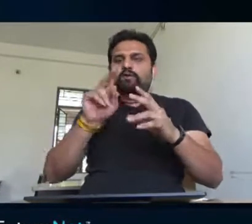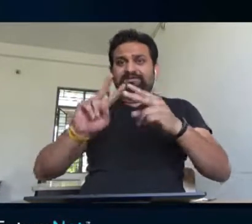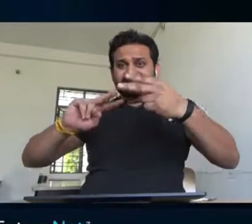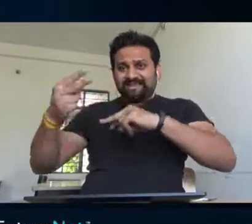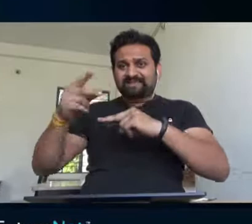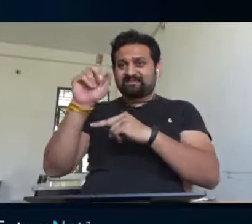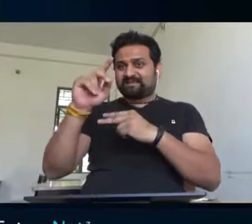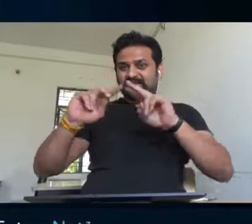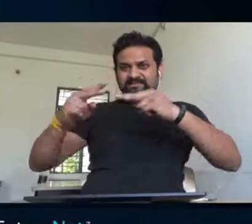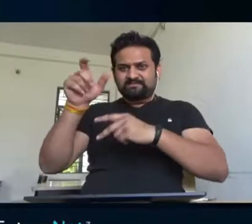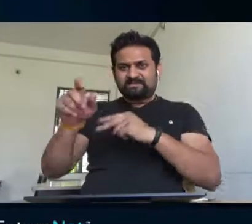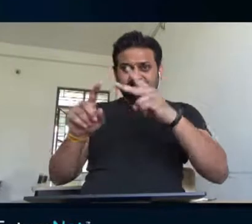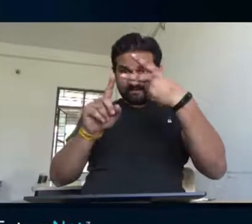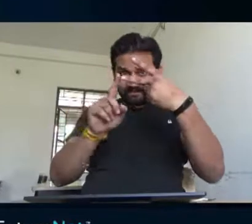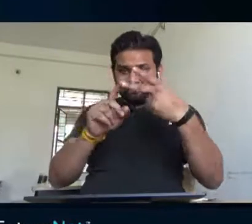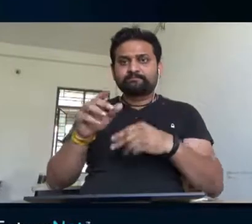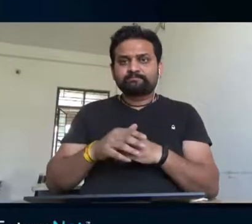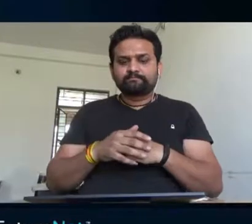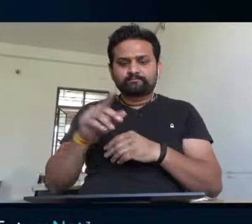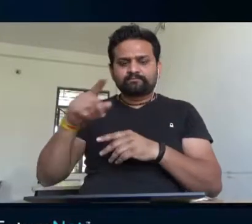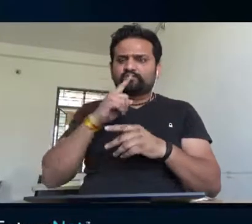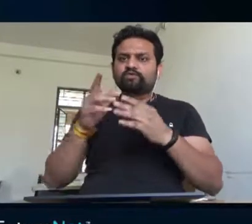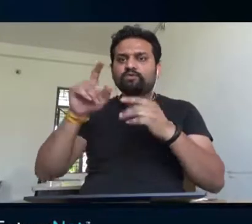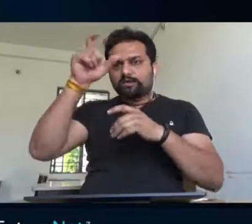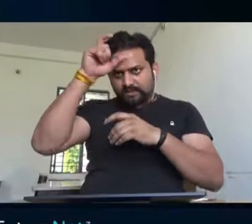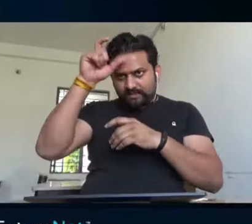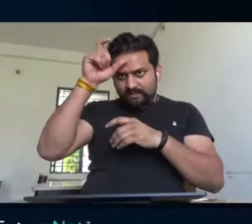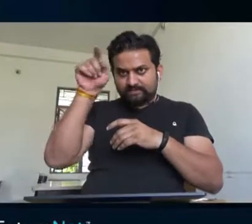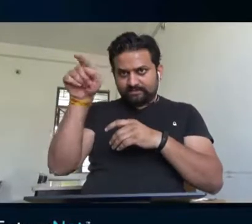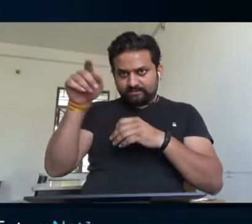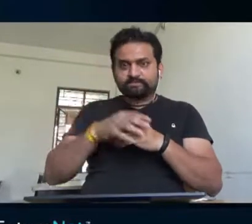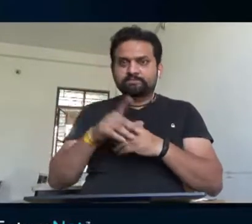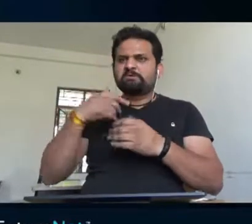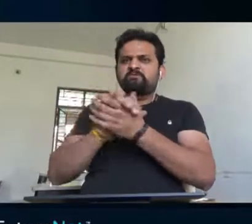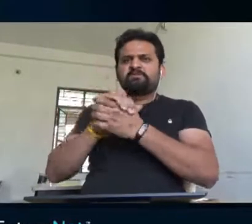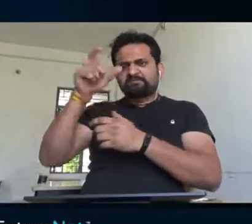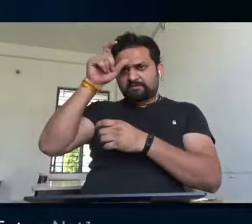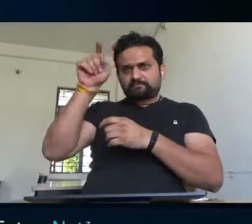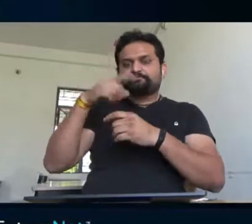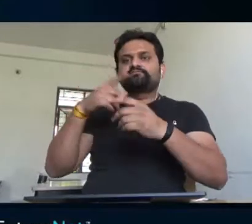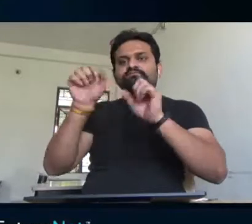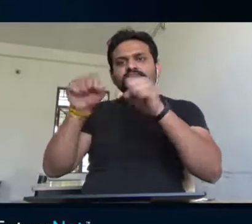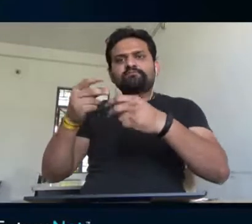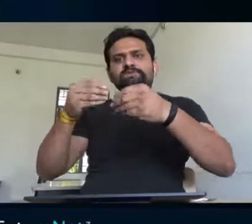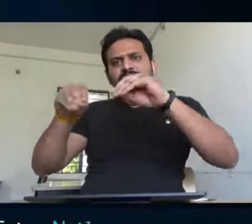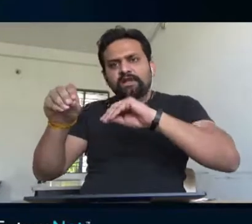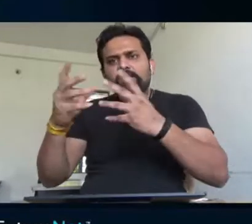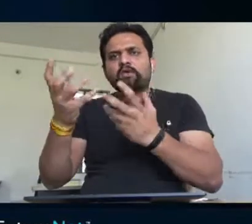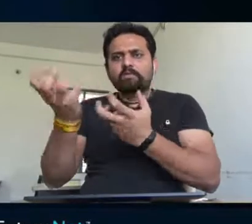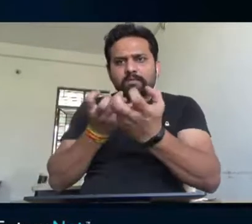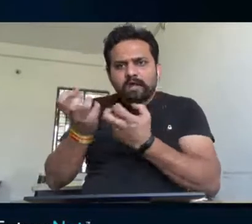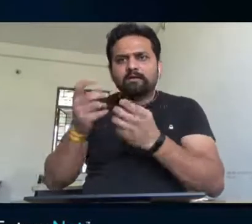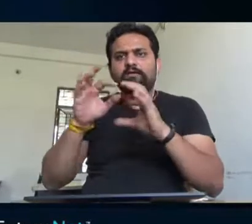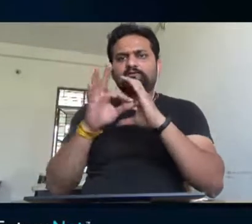Turkish exchanger, and this is very, very fantastic for our friends in Turkey, because they can sell and buy